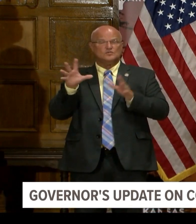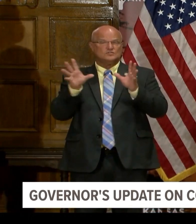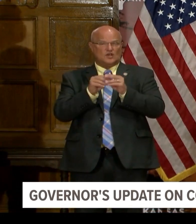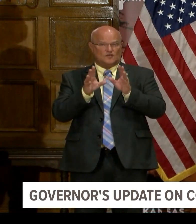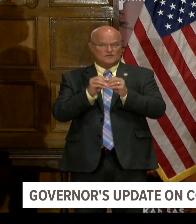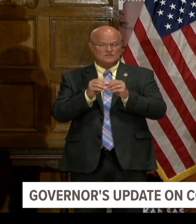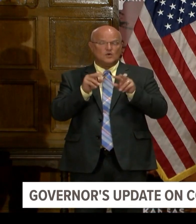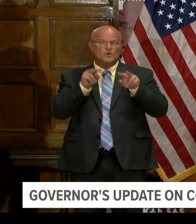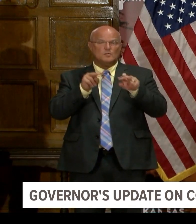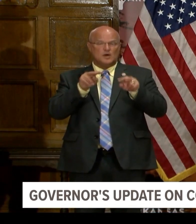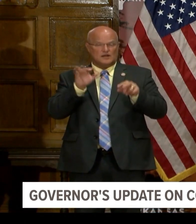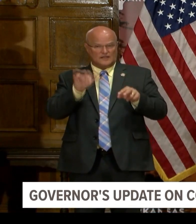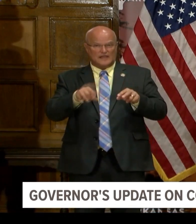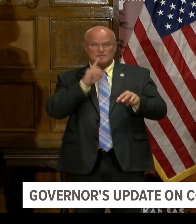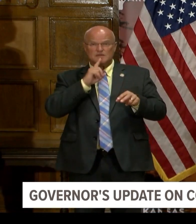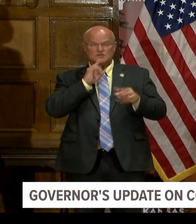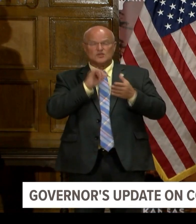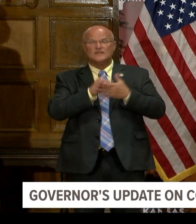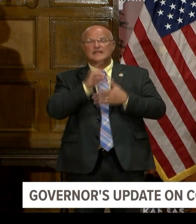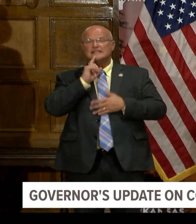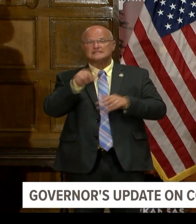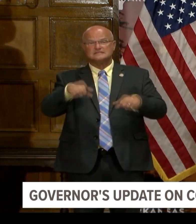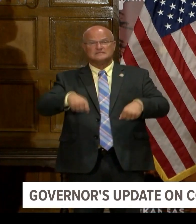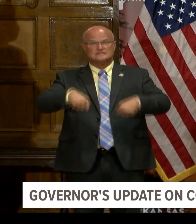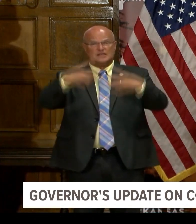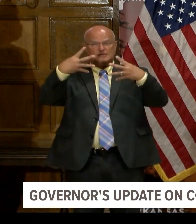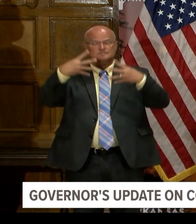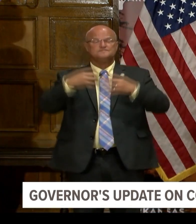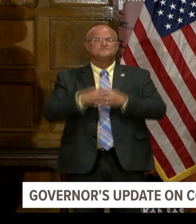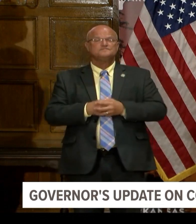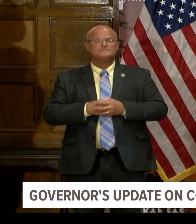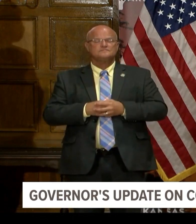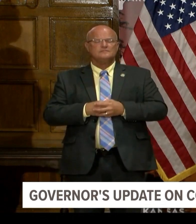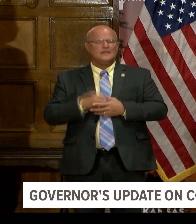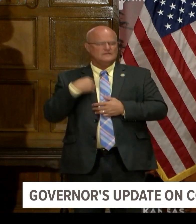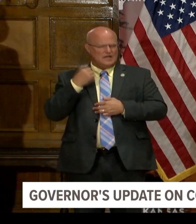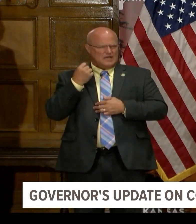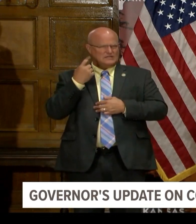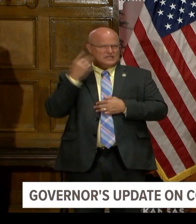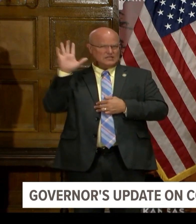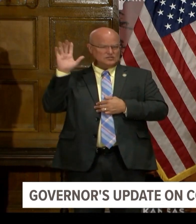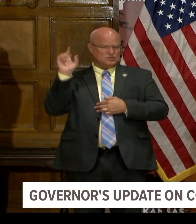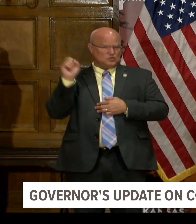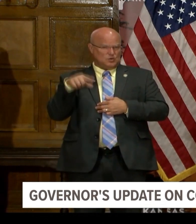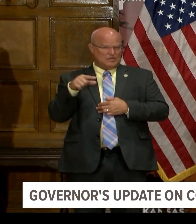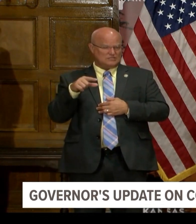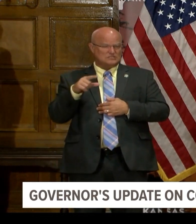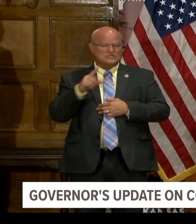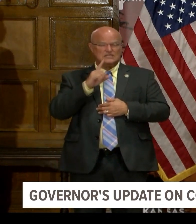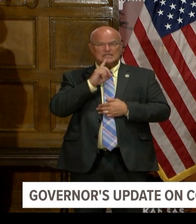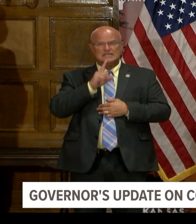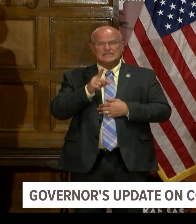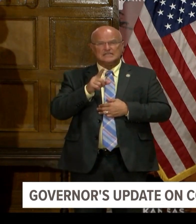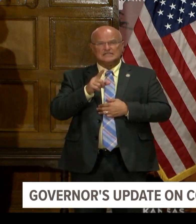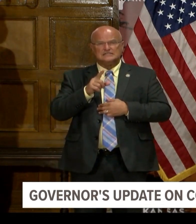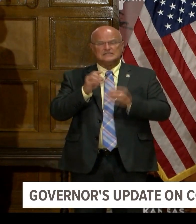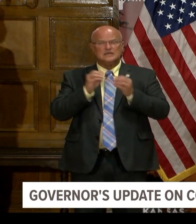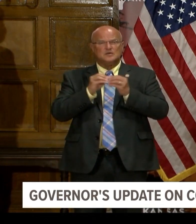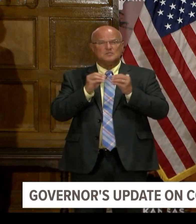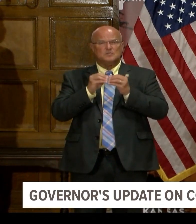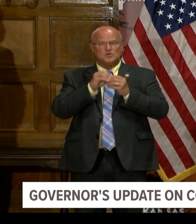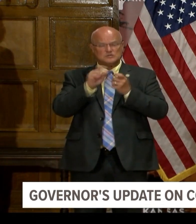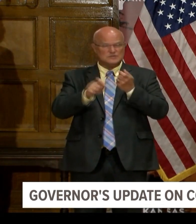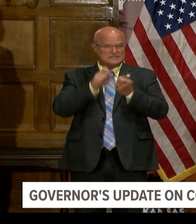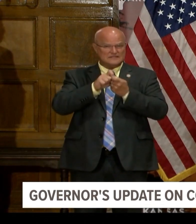we'll monitor that to make sure that is up. And Neil, if I understand the question, is just to get more